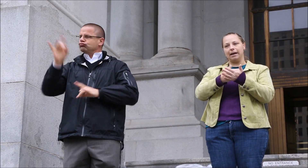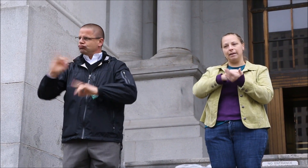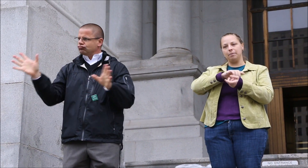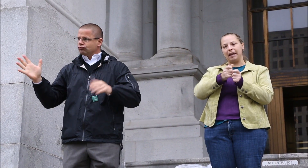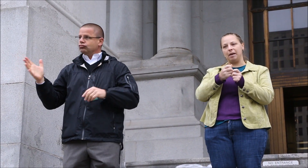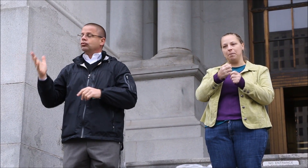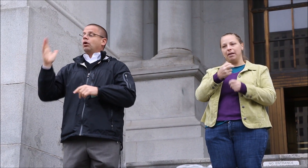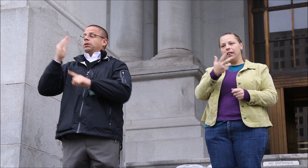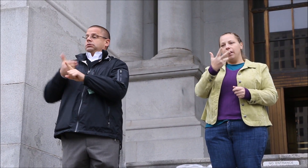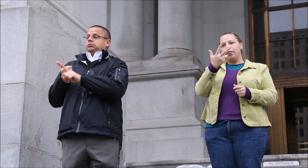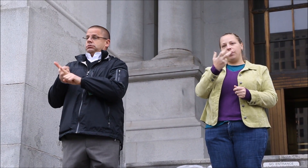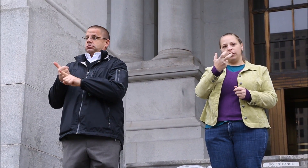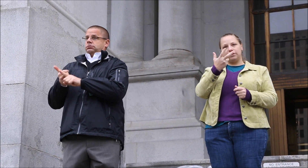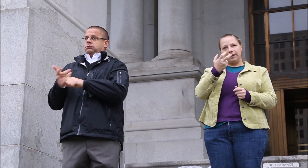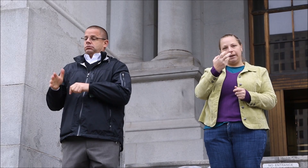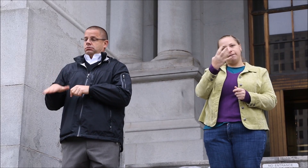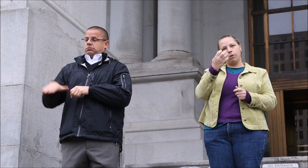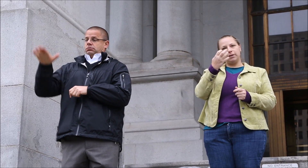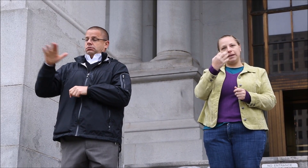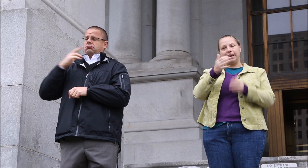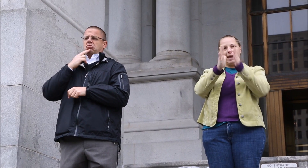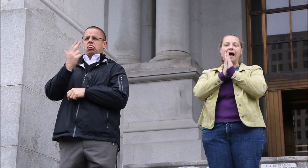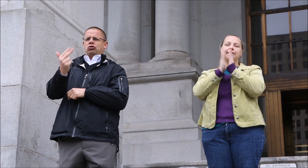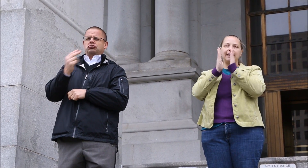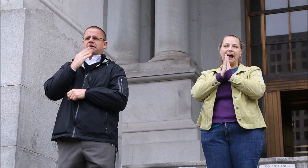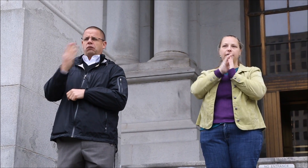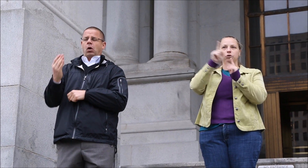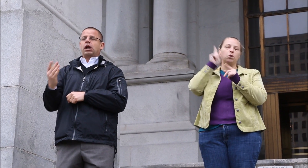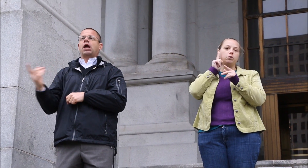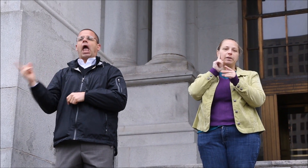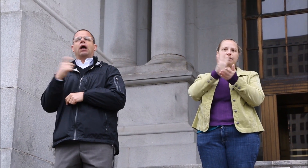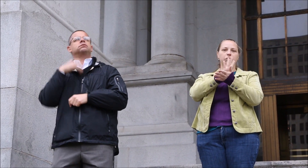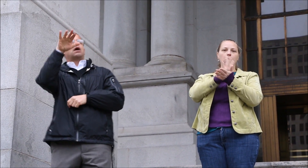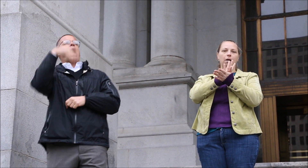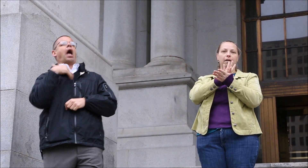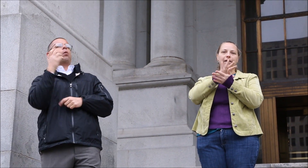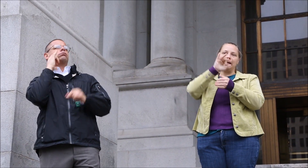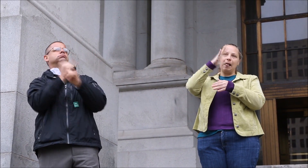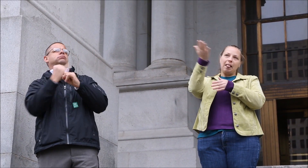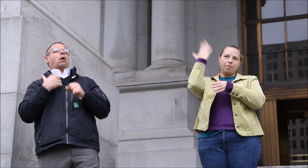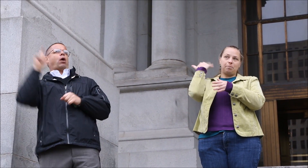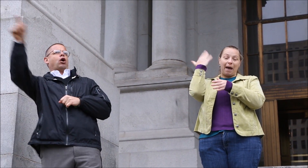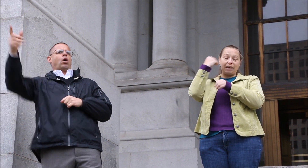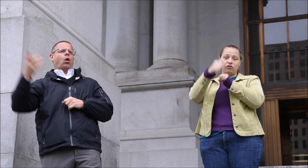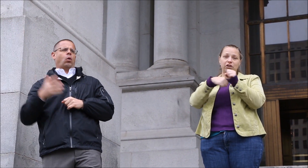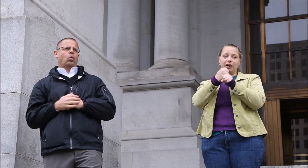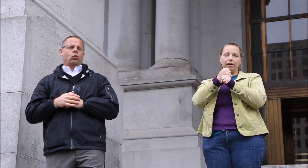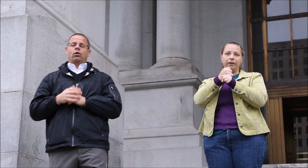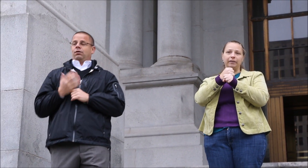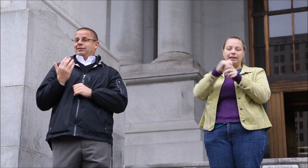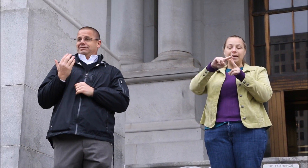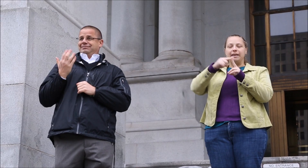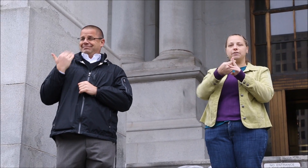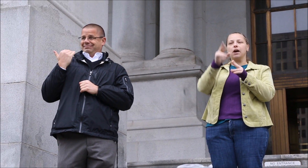We're starting to see the numbers at these schools for deaf dwindle. They're getting smaller and smaller. So we need to keep fighting for that. Do not give up on